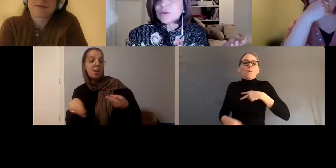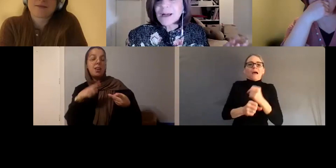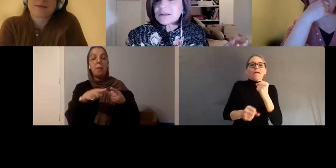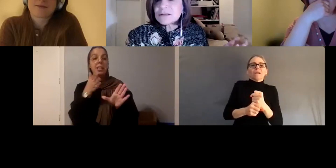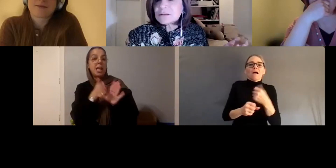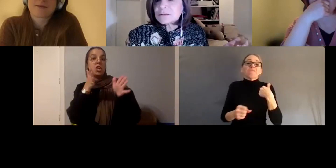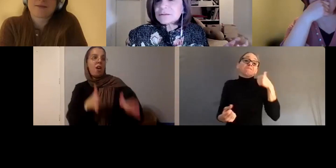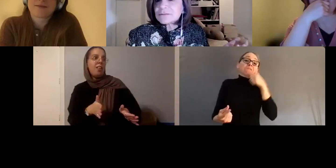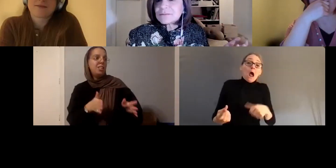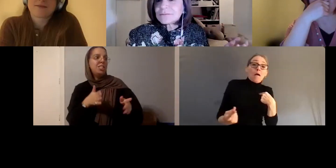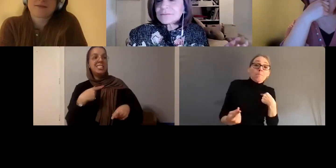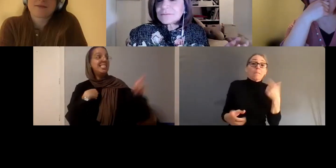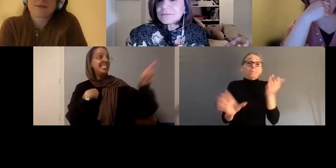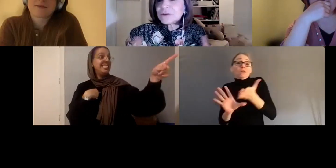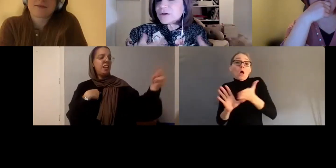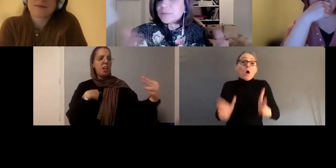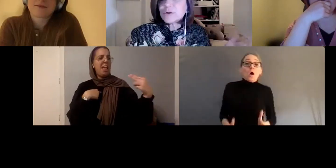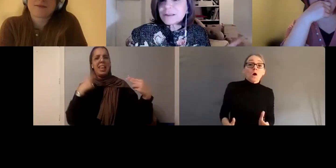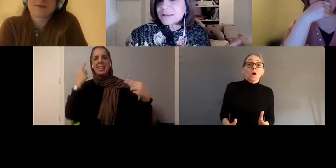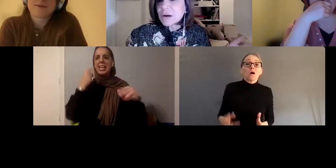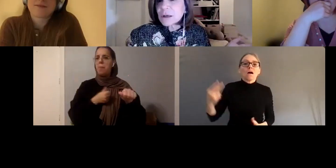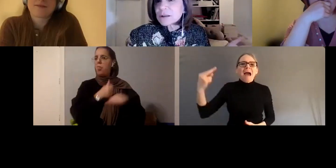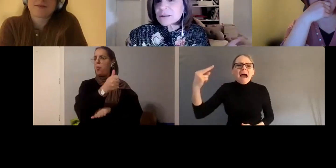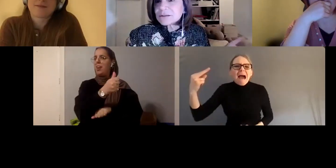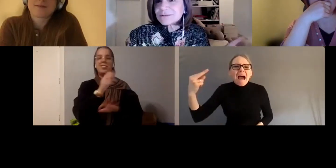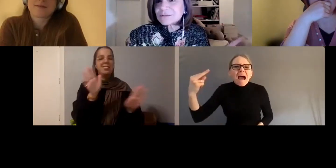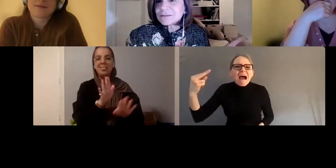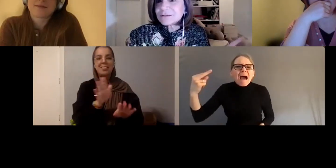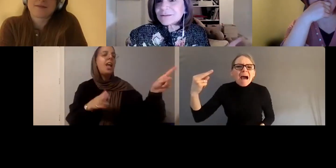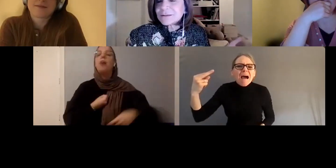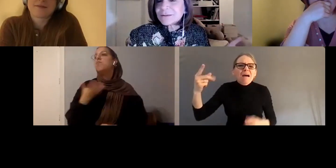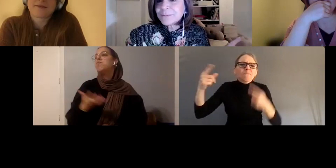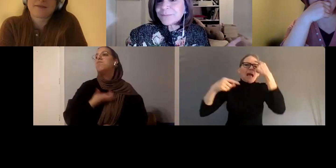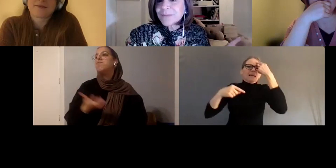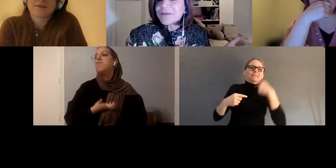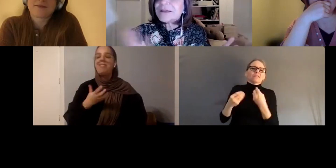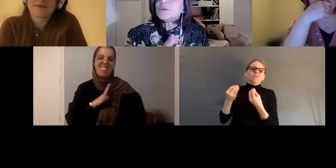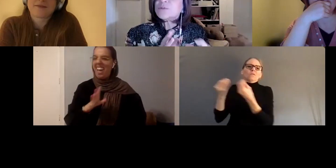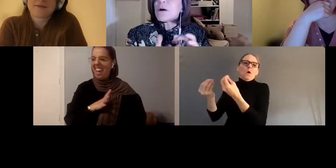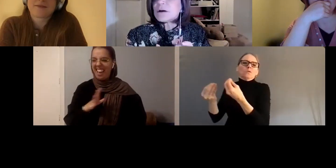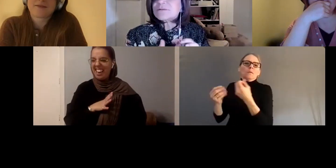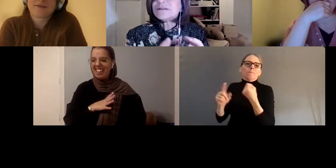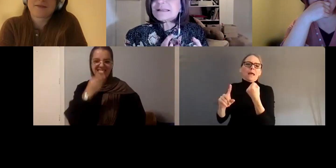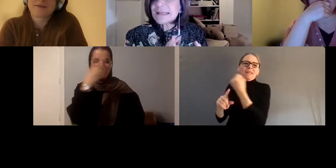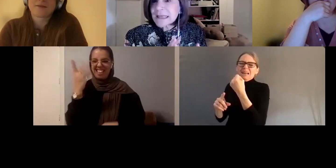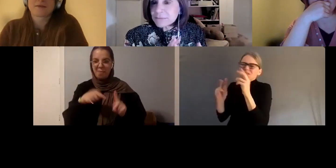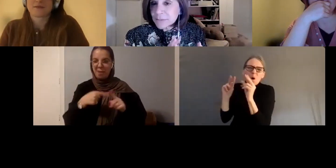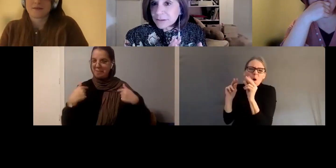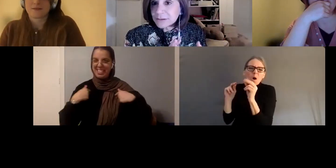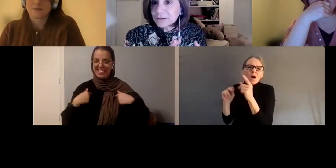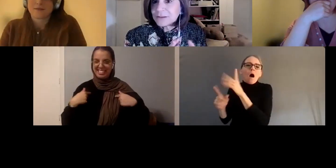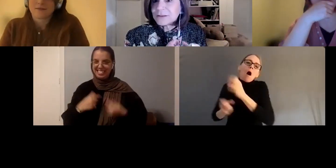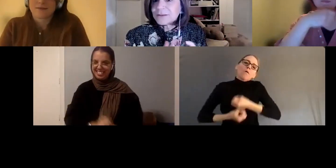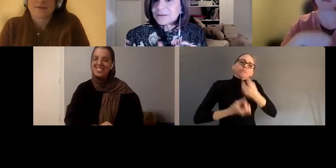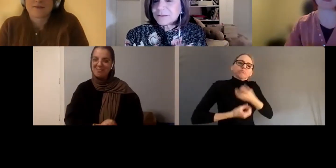no threat. He could unburden his heart. I think it was part of the same